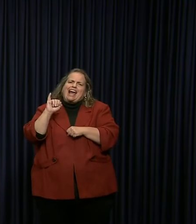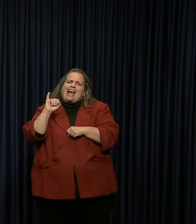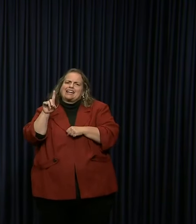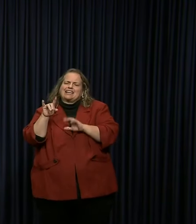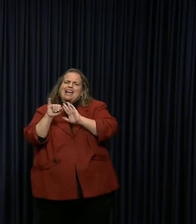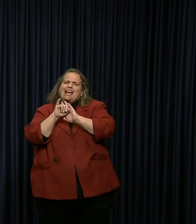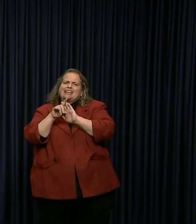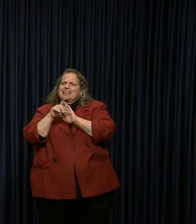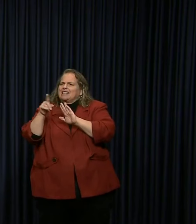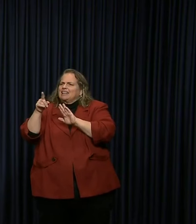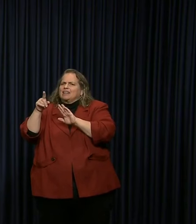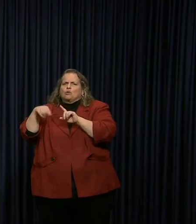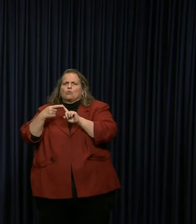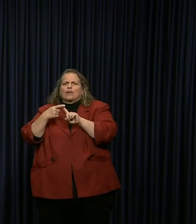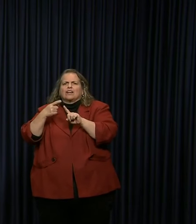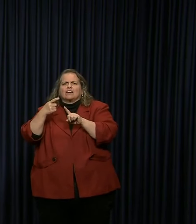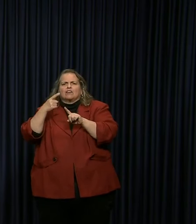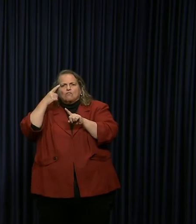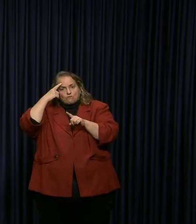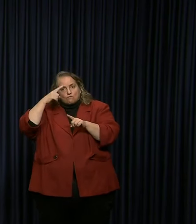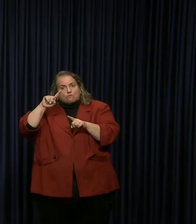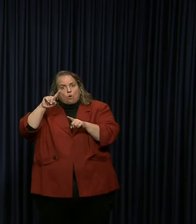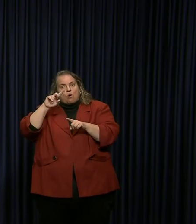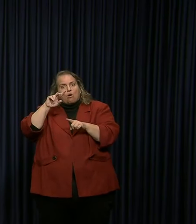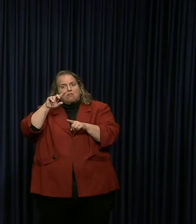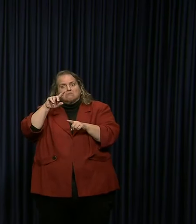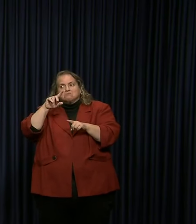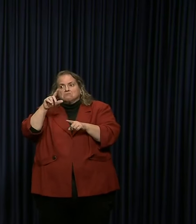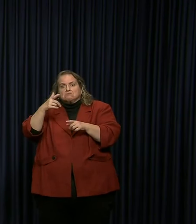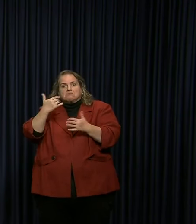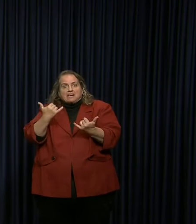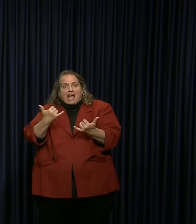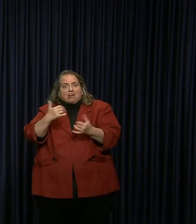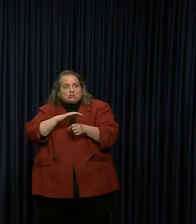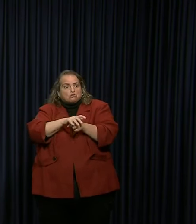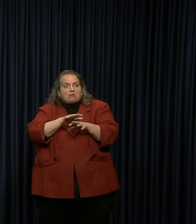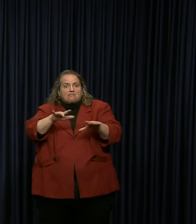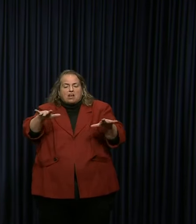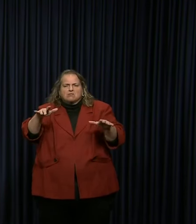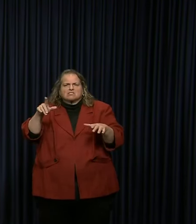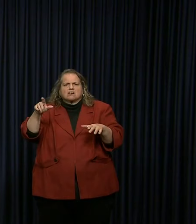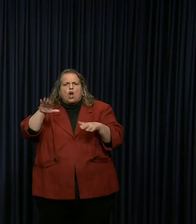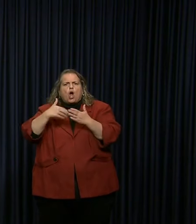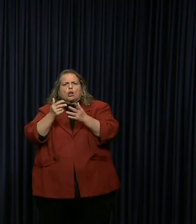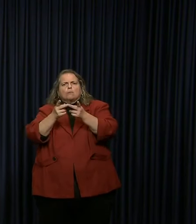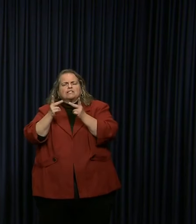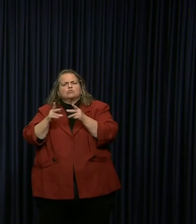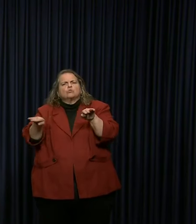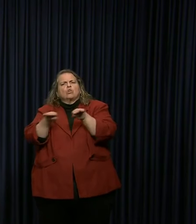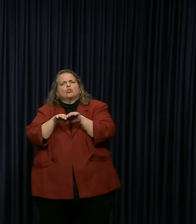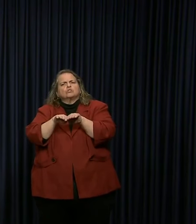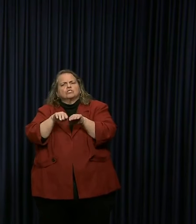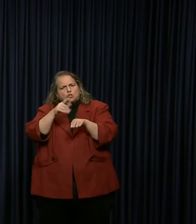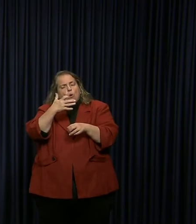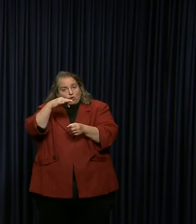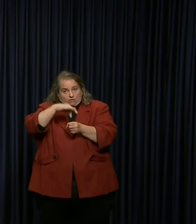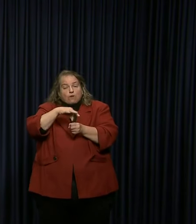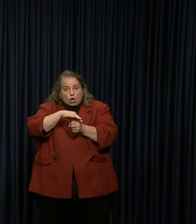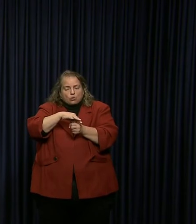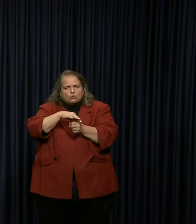place you get would be closed. I don't want people to be exposed to this virus because they want to vote. I think that they should be able to